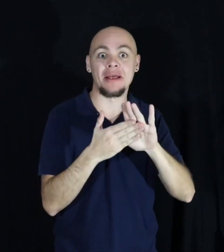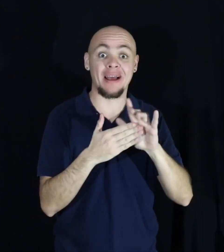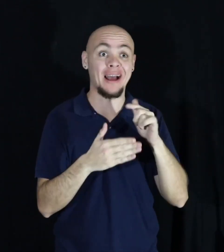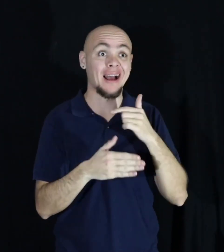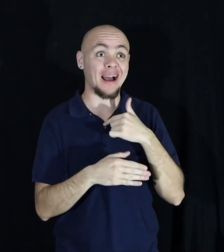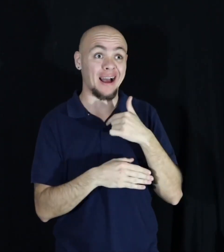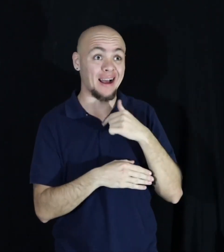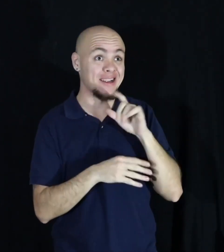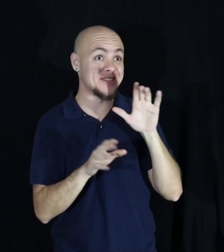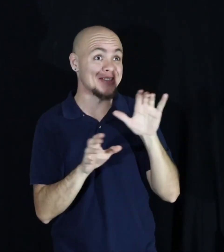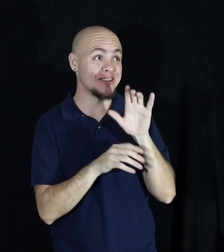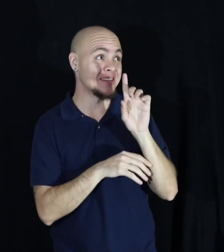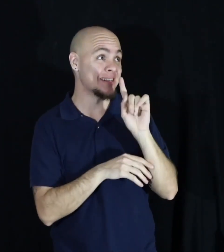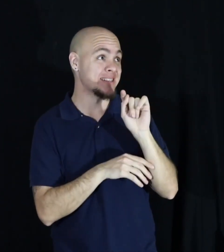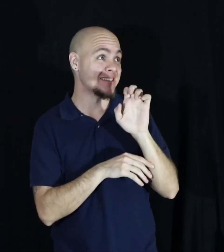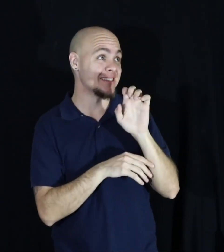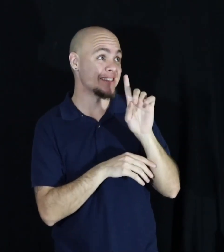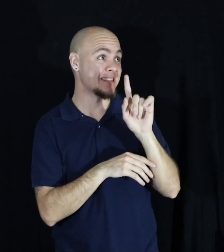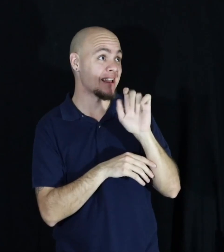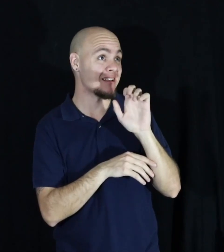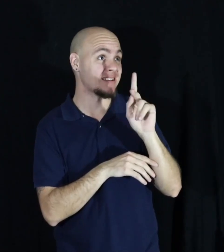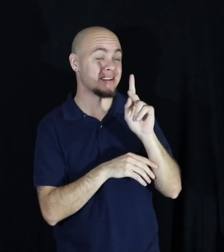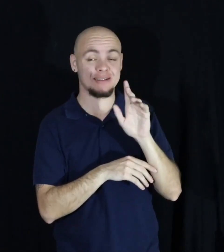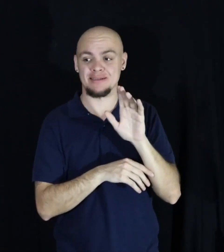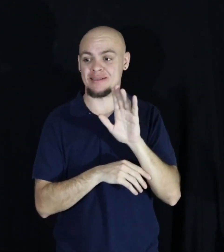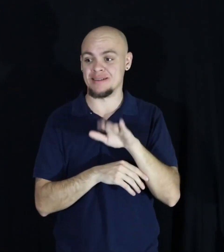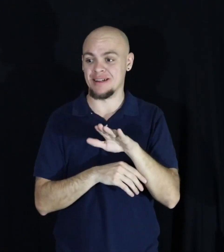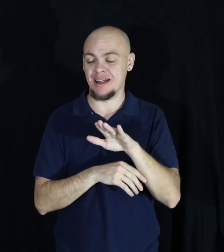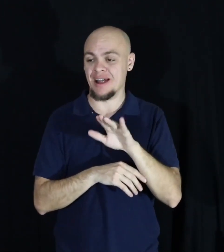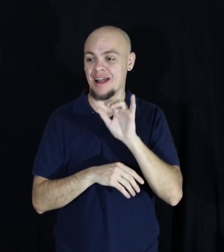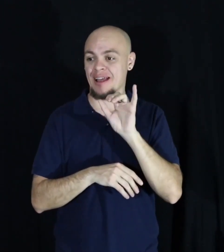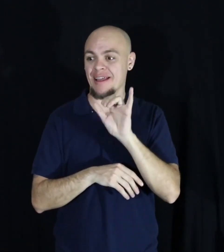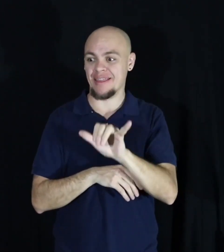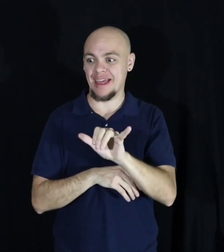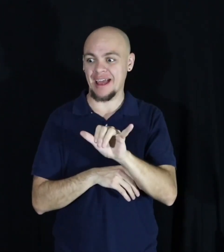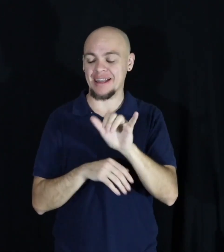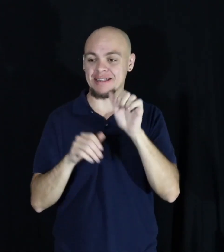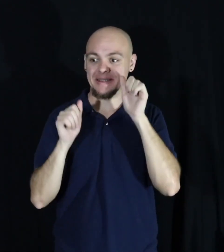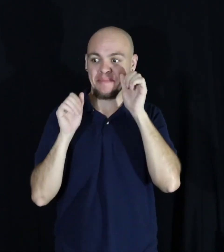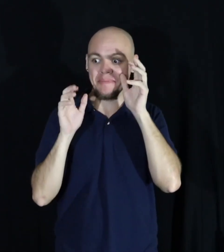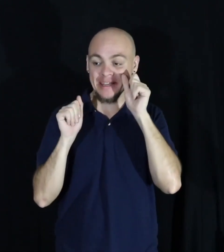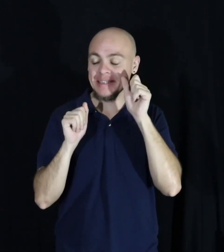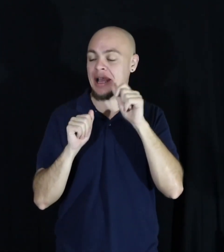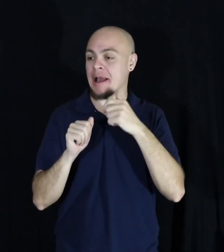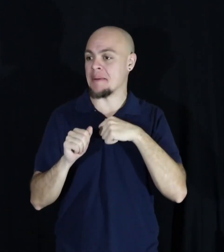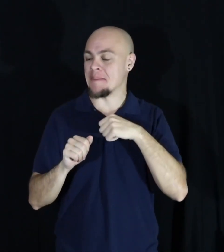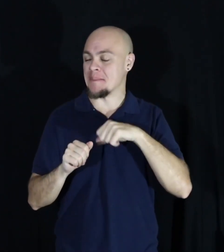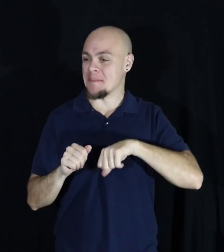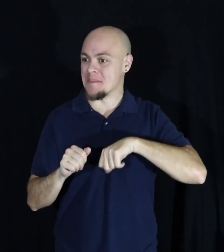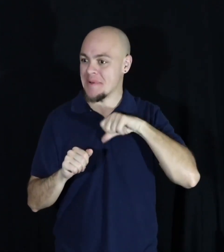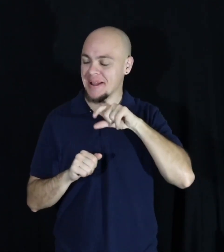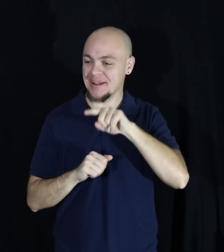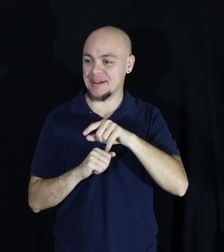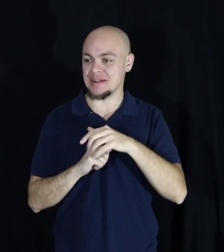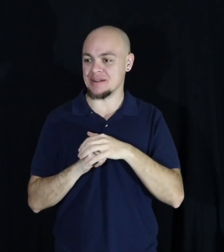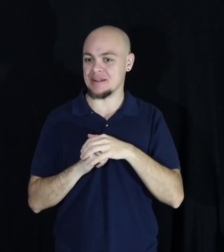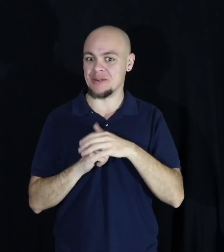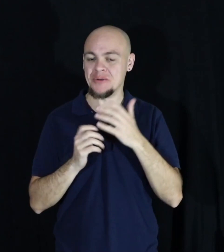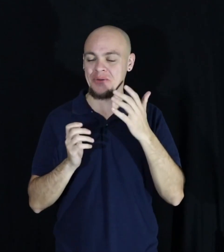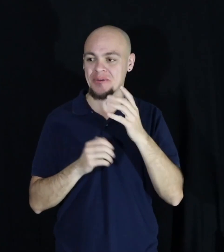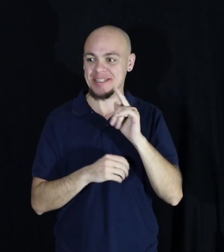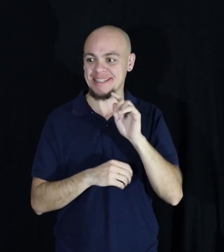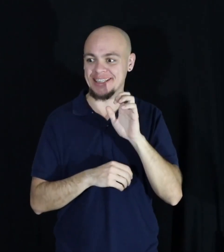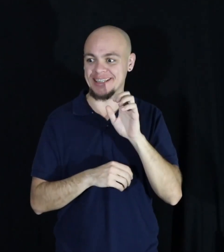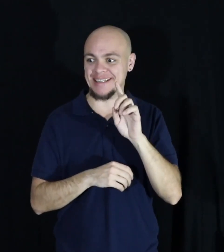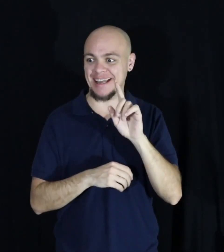doing a TED Talk. And she said, honey, that is so amazing. I'm so proud of you. What's a TED Talk?